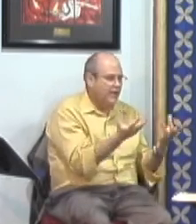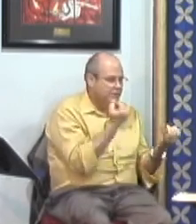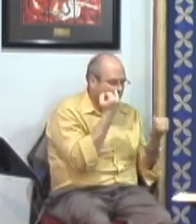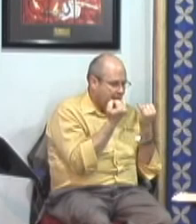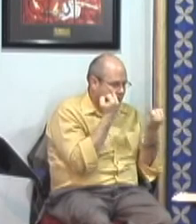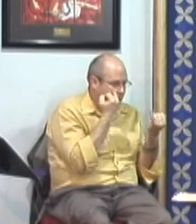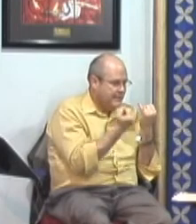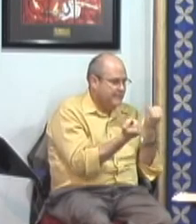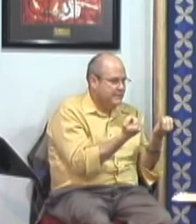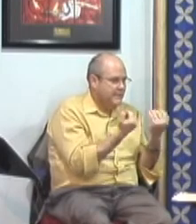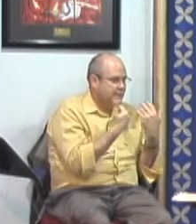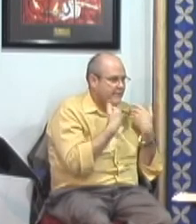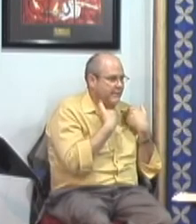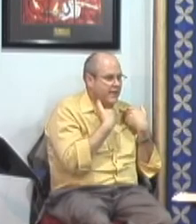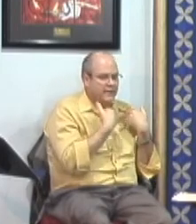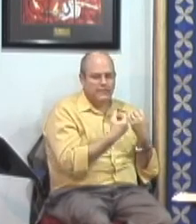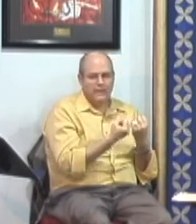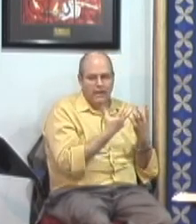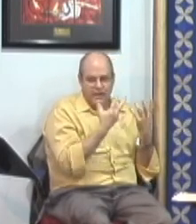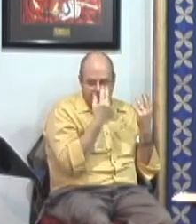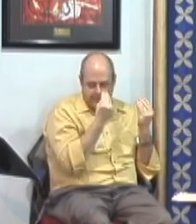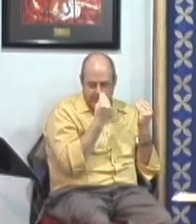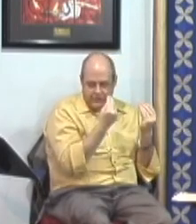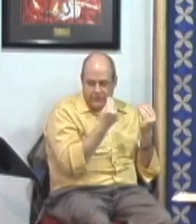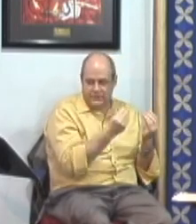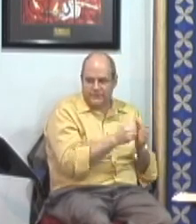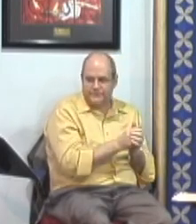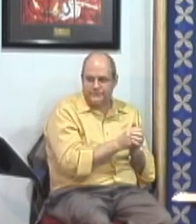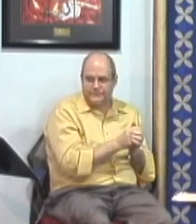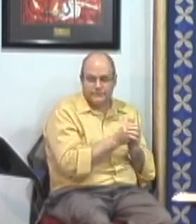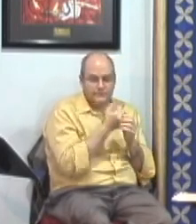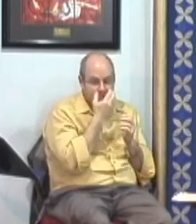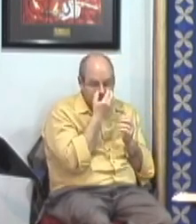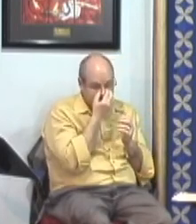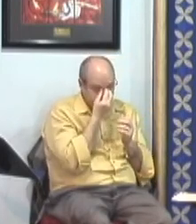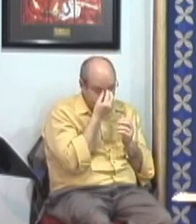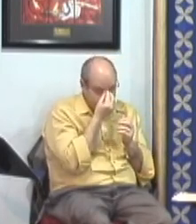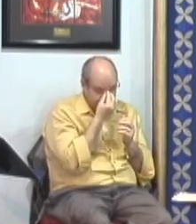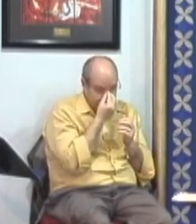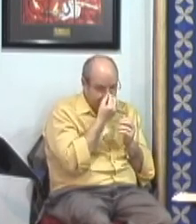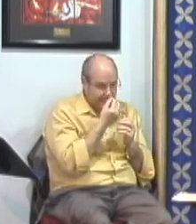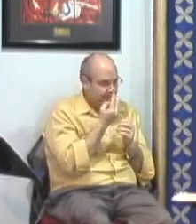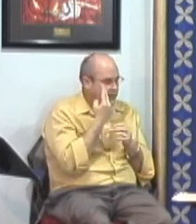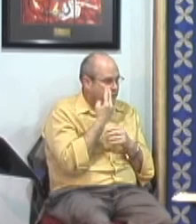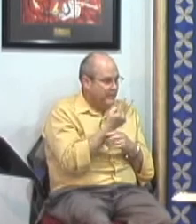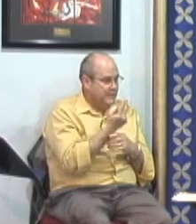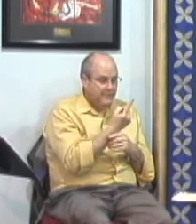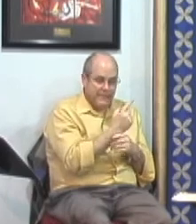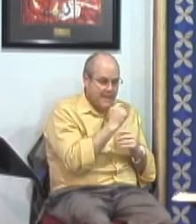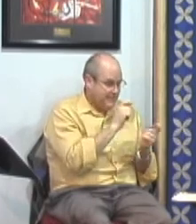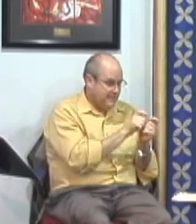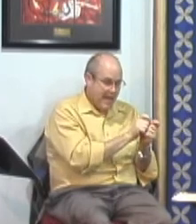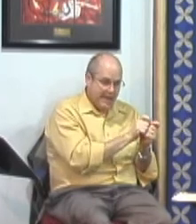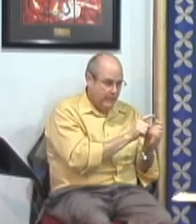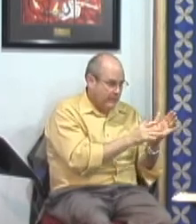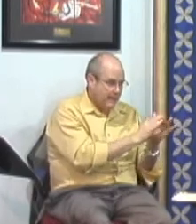ideas that they have had, lots of teachings. And so we see something that's not exactly like what the Bible says, but